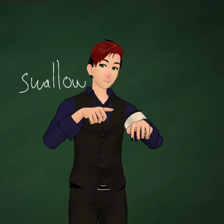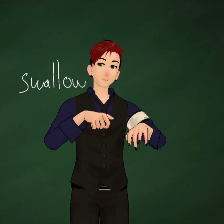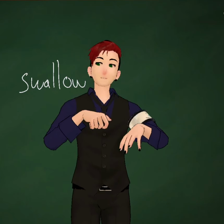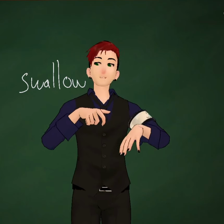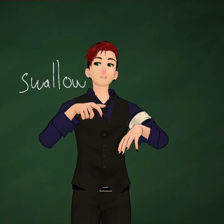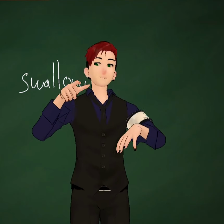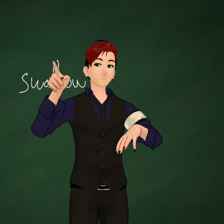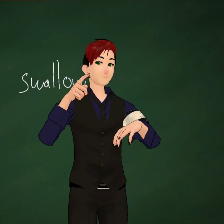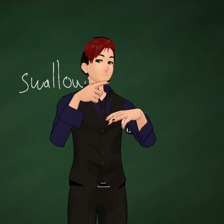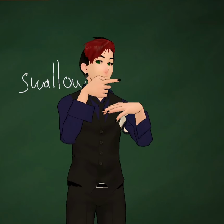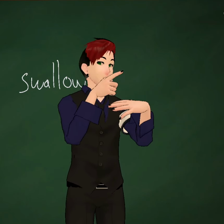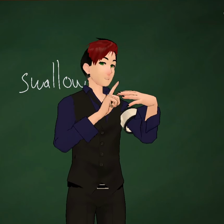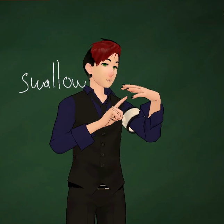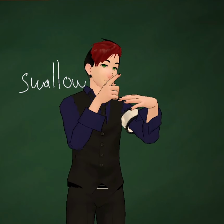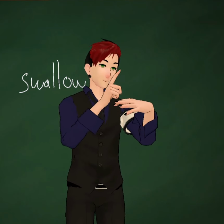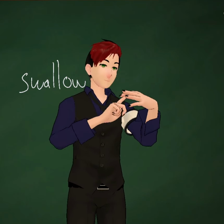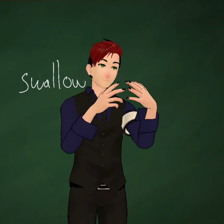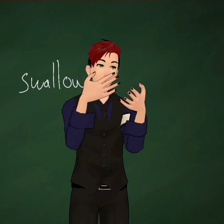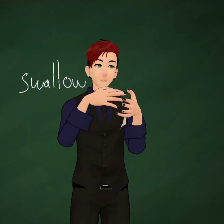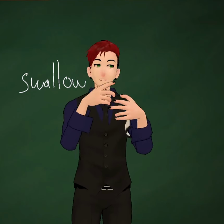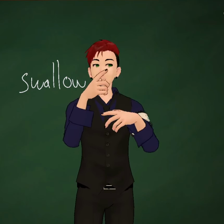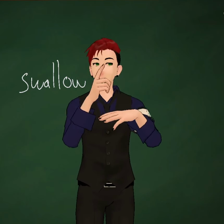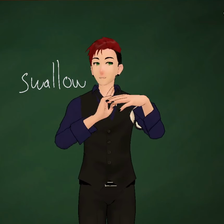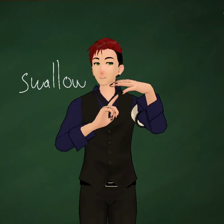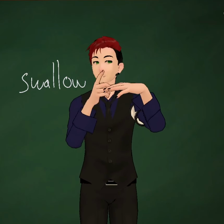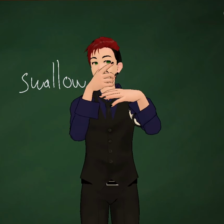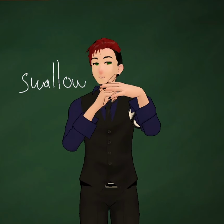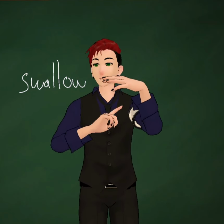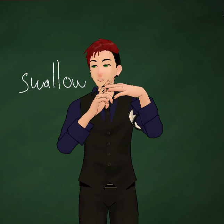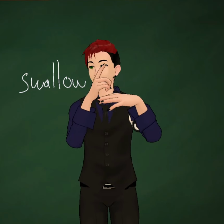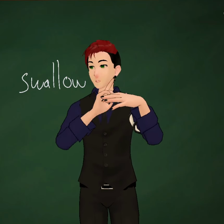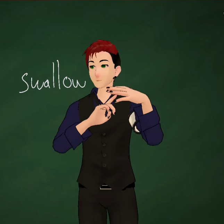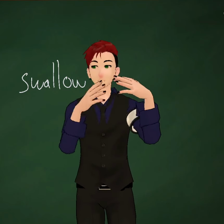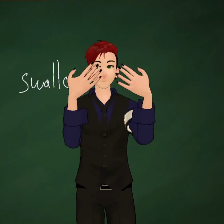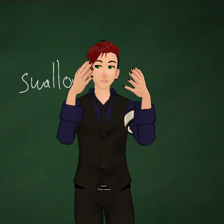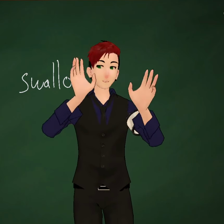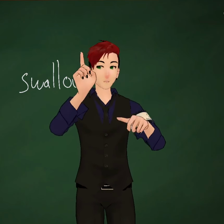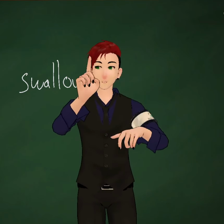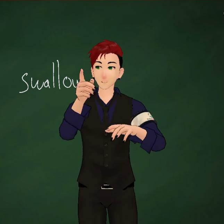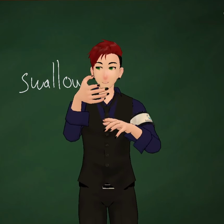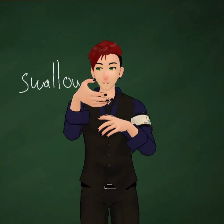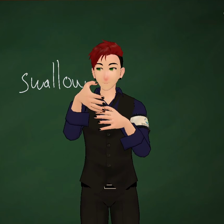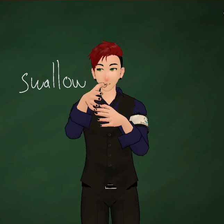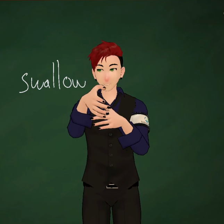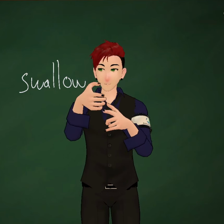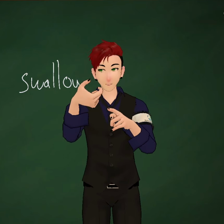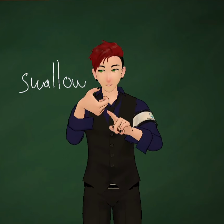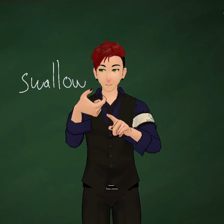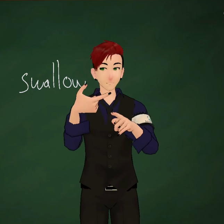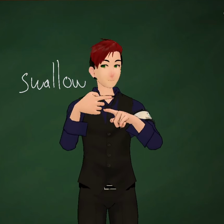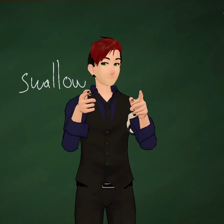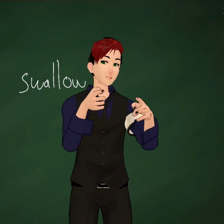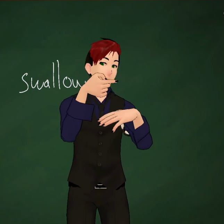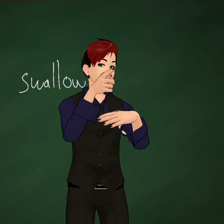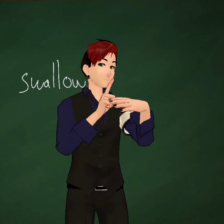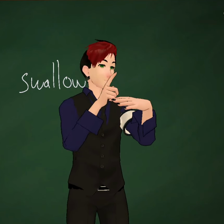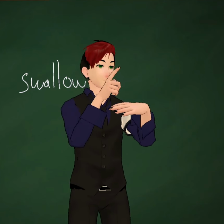messing with them. It is, again, signed fish swallow, which I don't know where the fish is, but this